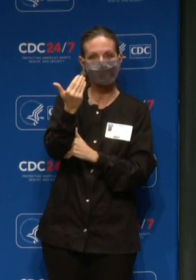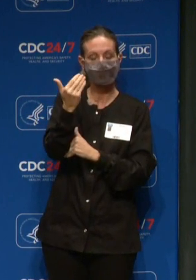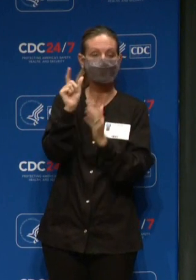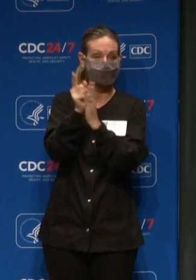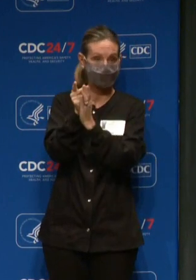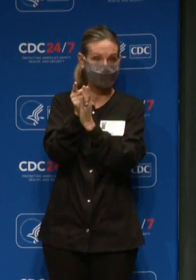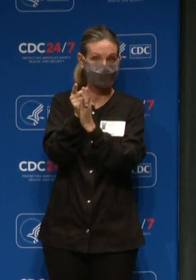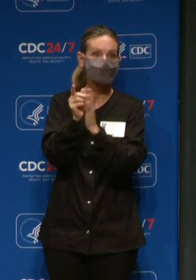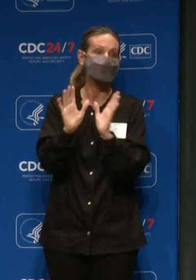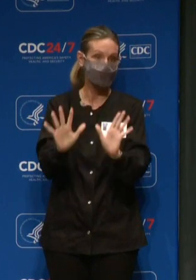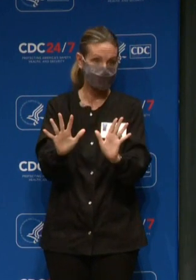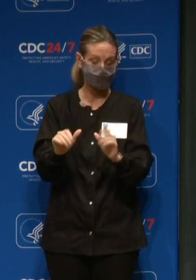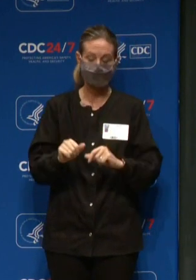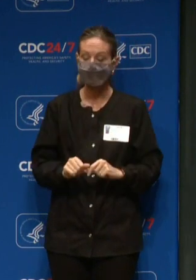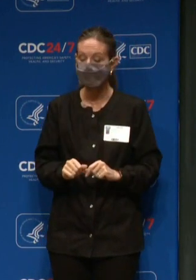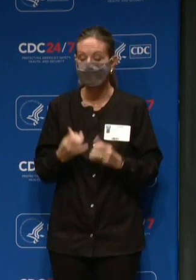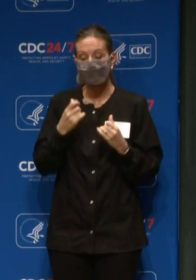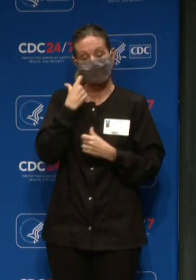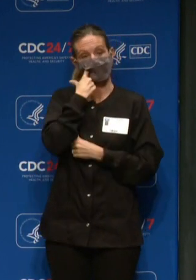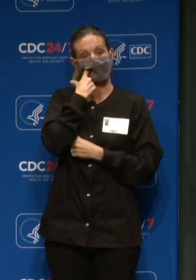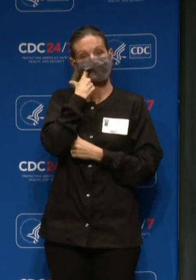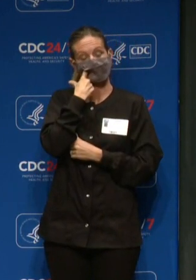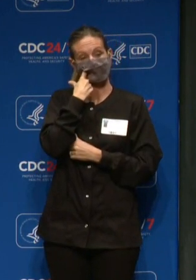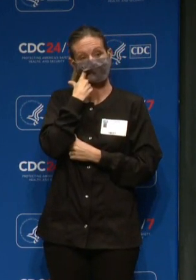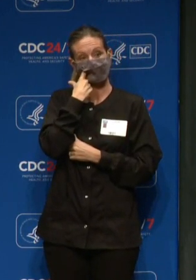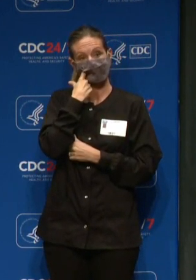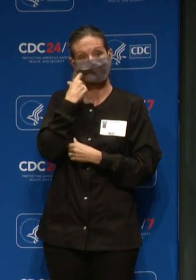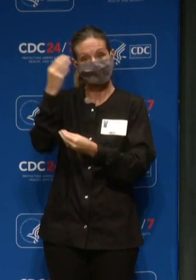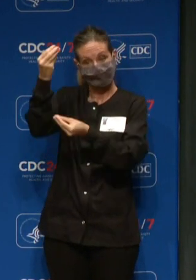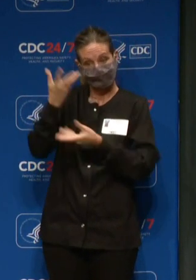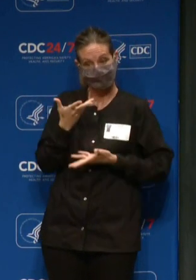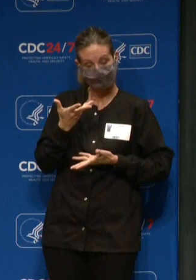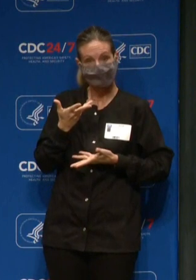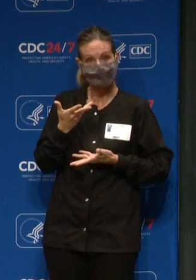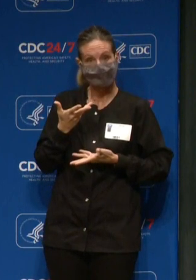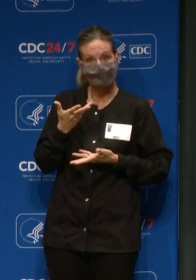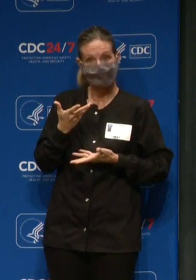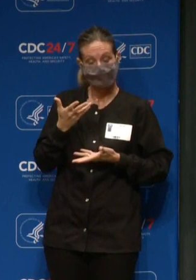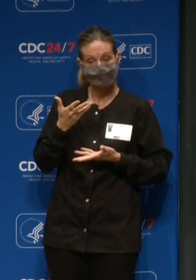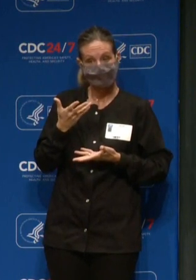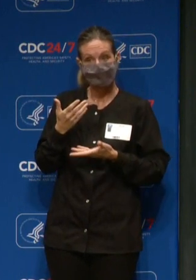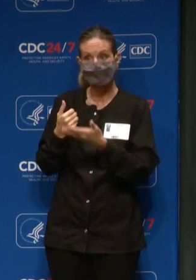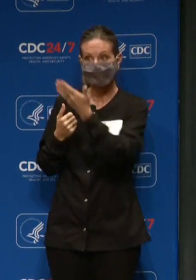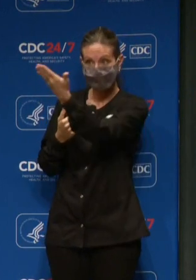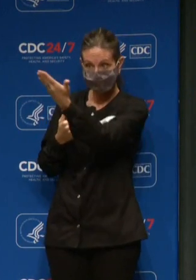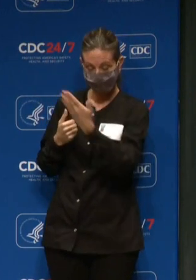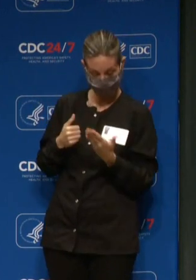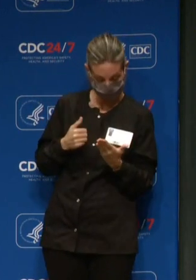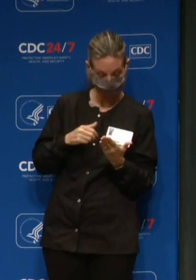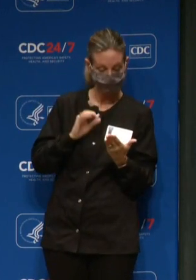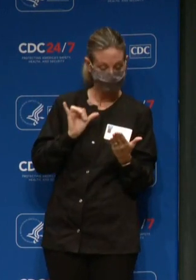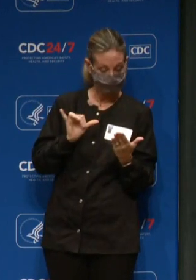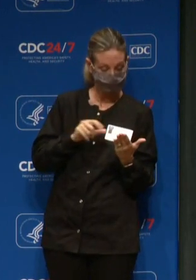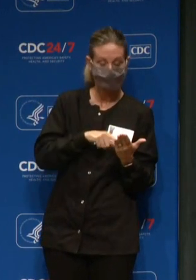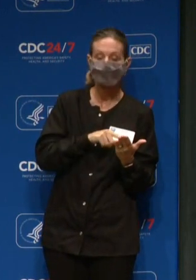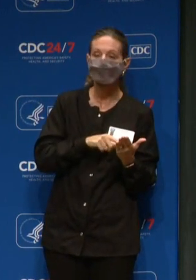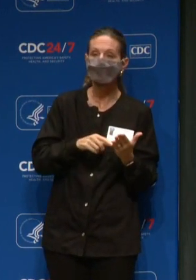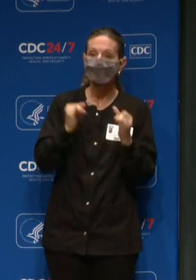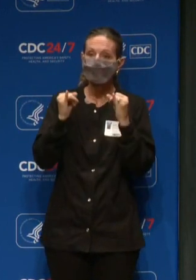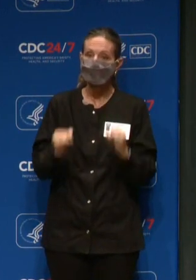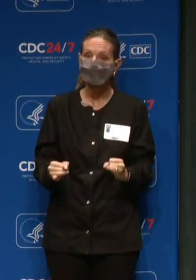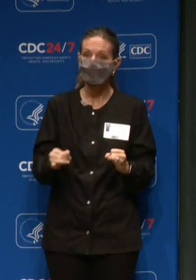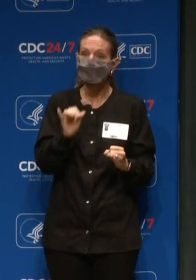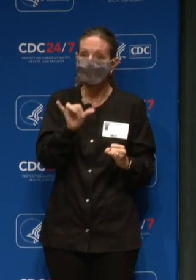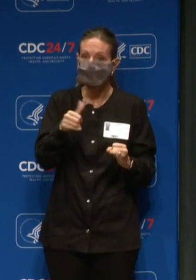data that has been determined, an individual who had a series